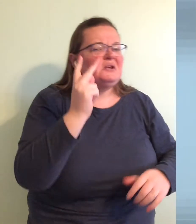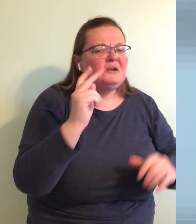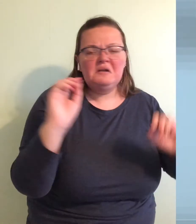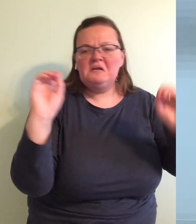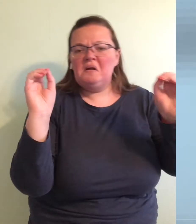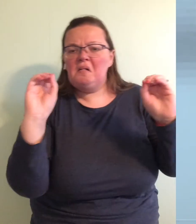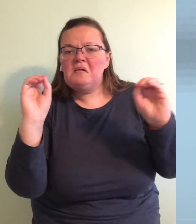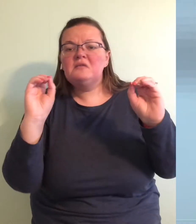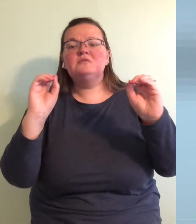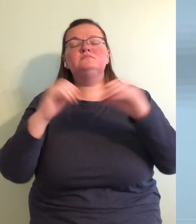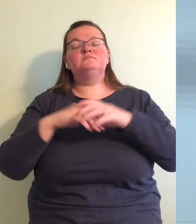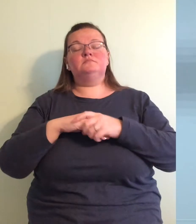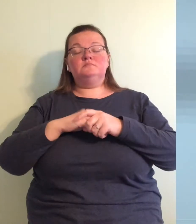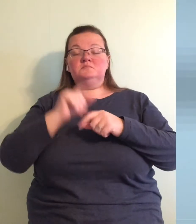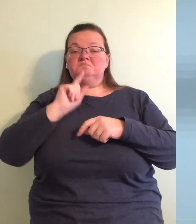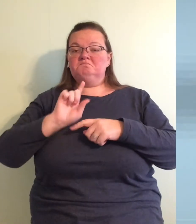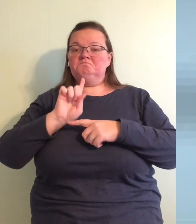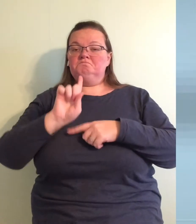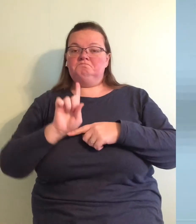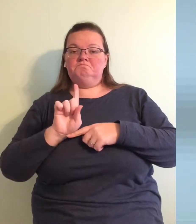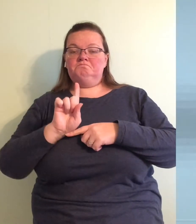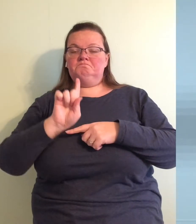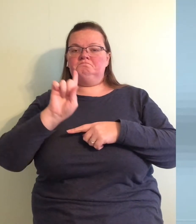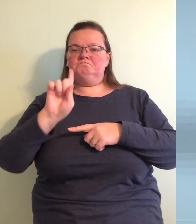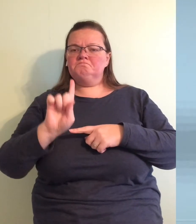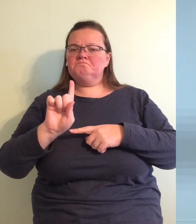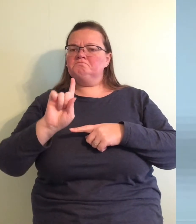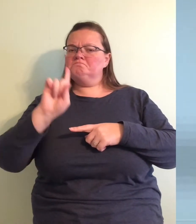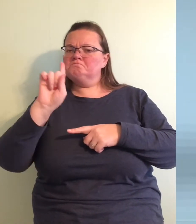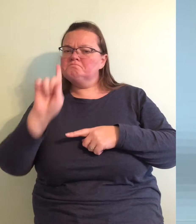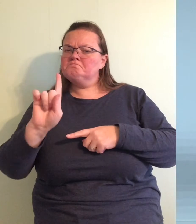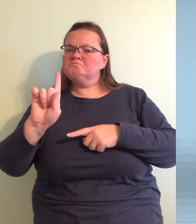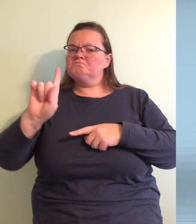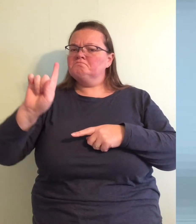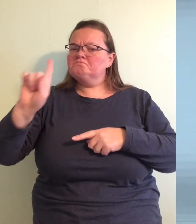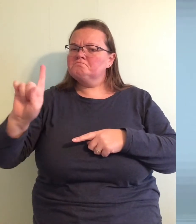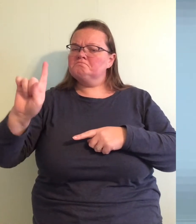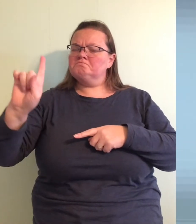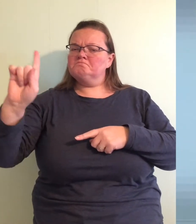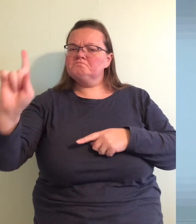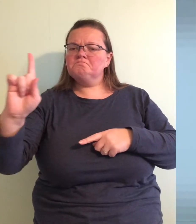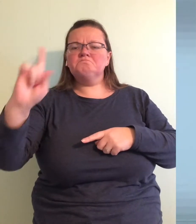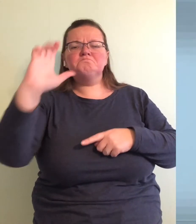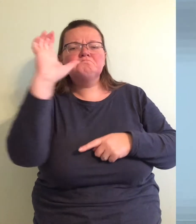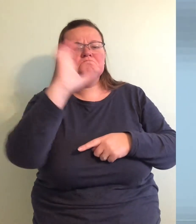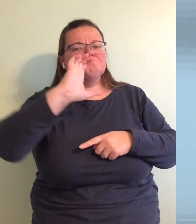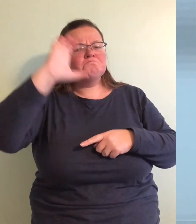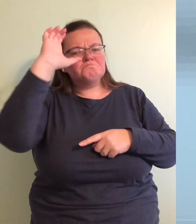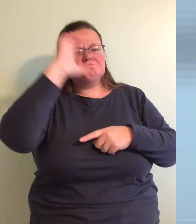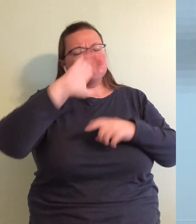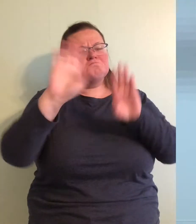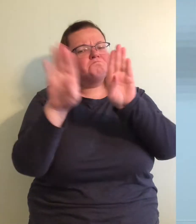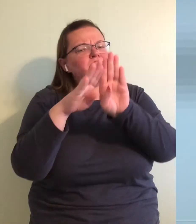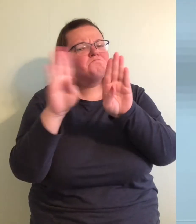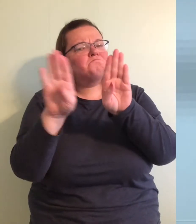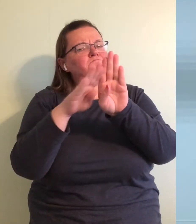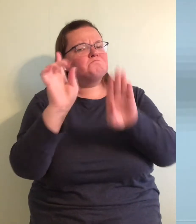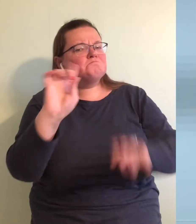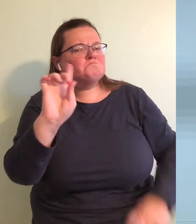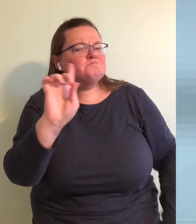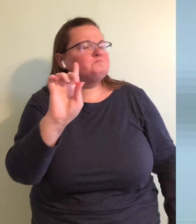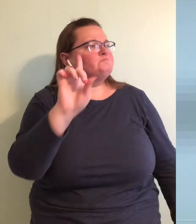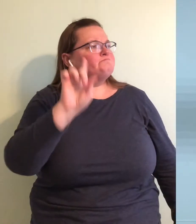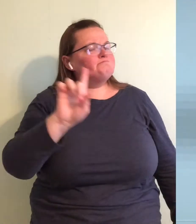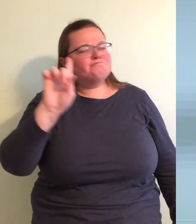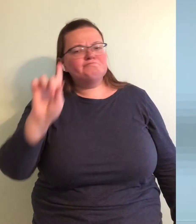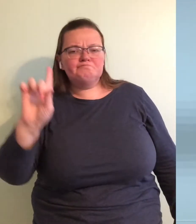walked on, past corner after corner of the house, and past turret after turret to find the door. He had to go